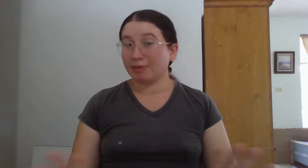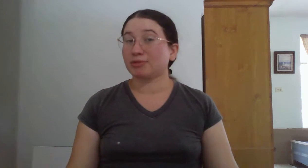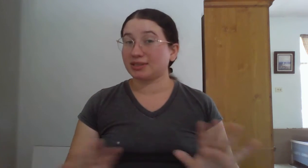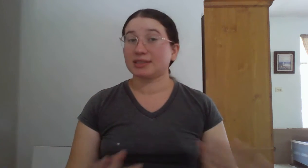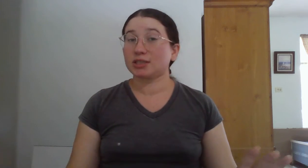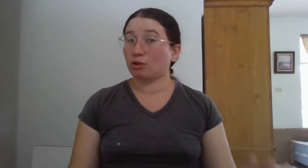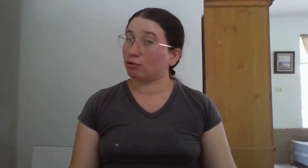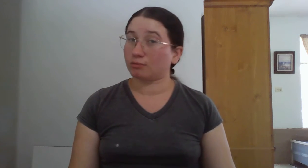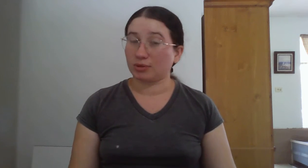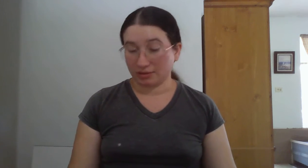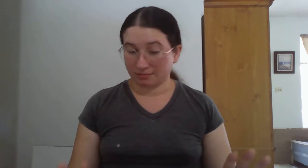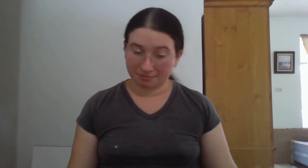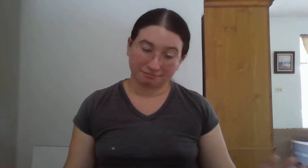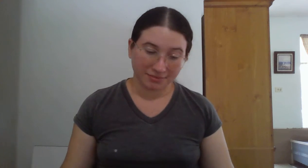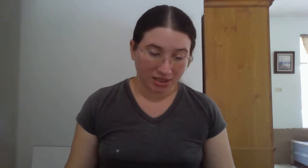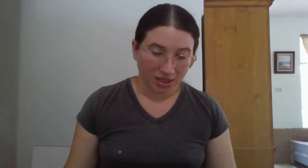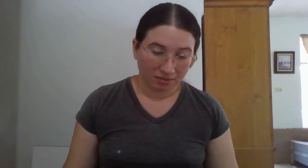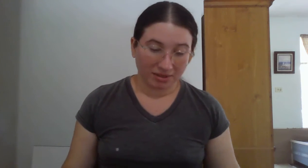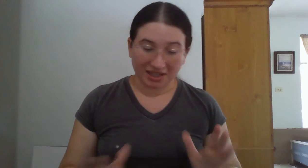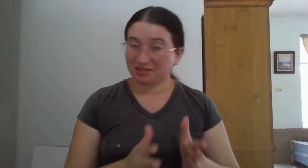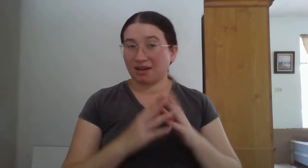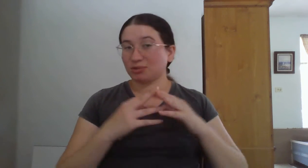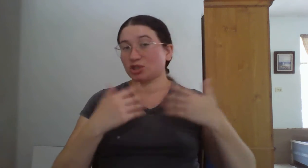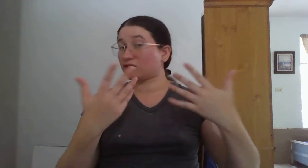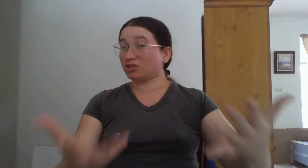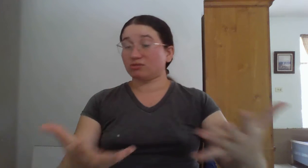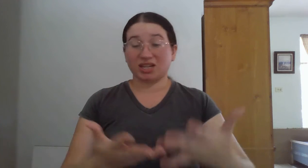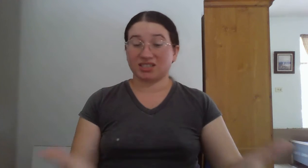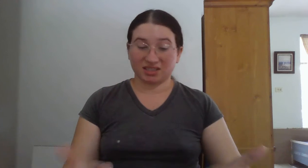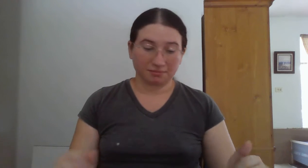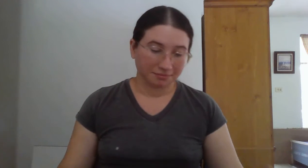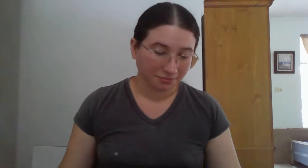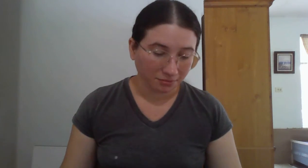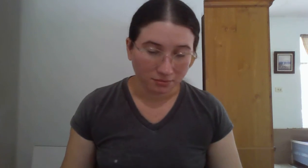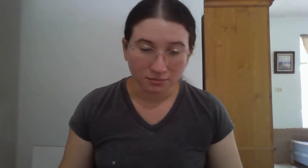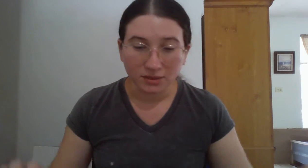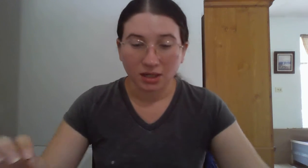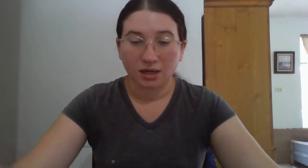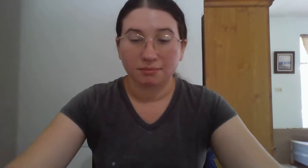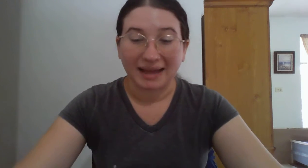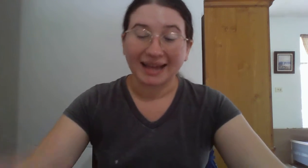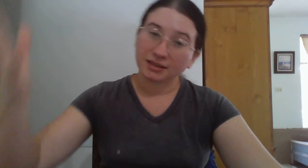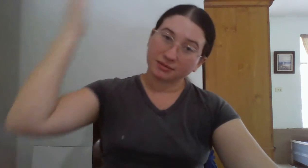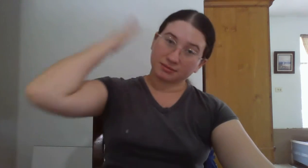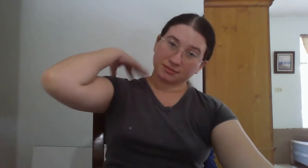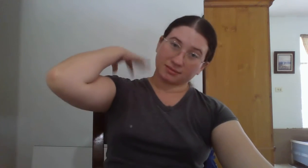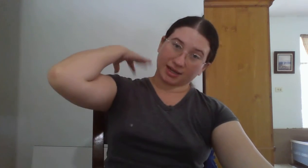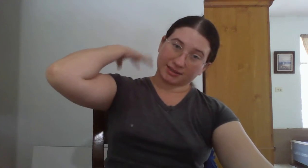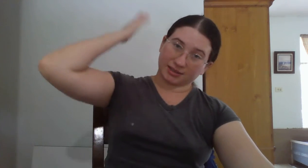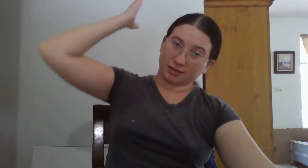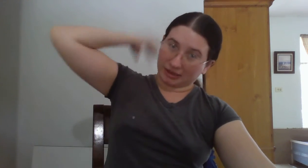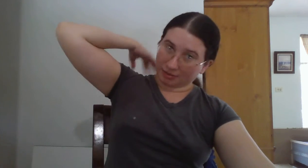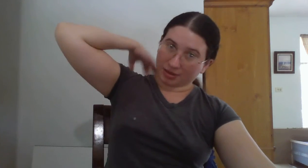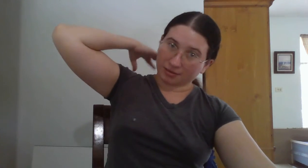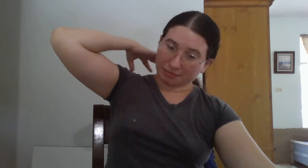Remember, this is an old book, but I'm just showing you what I see. Back, as in the body part,